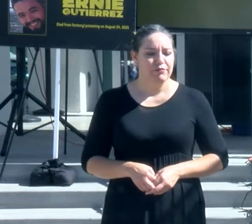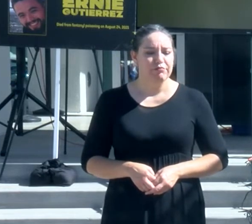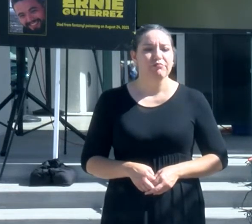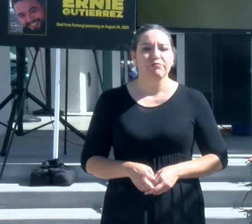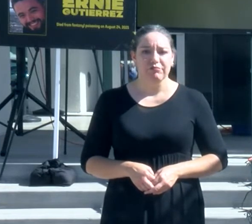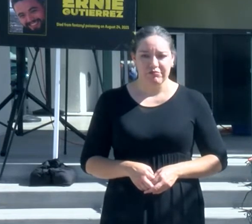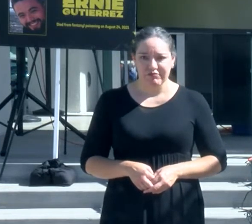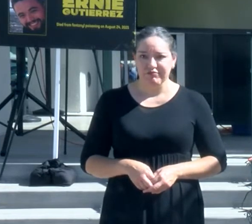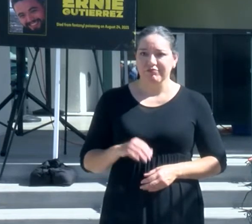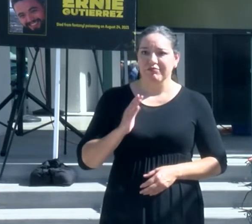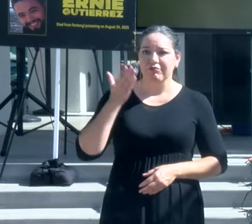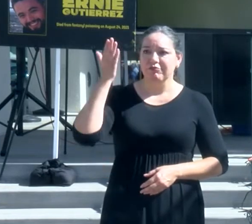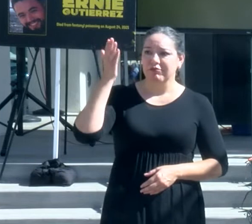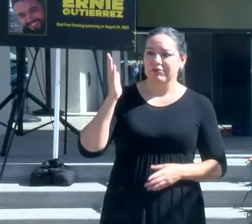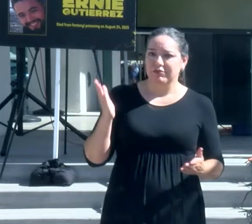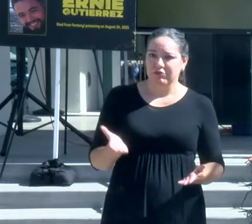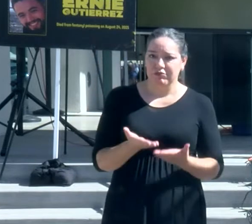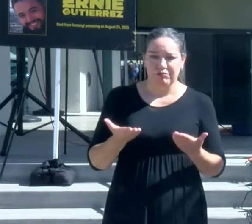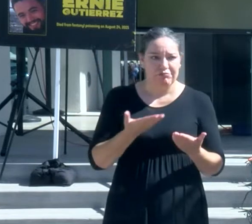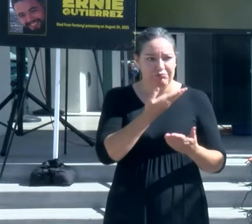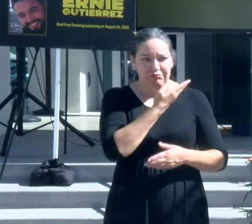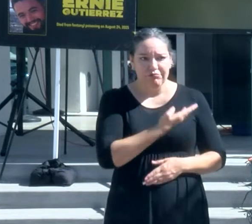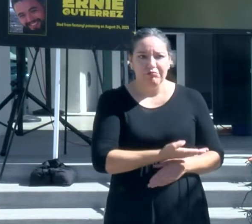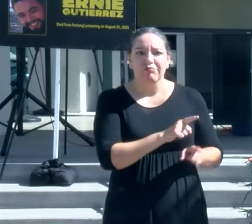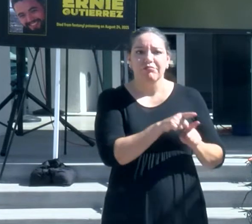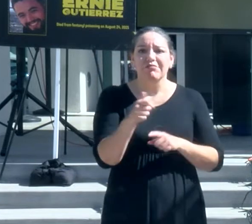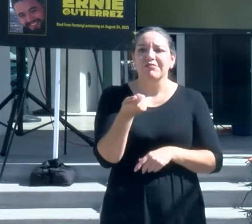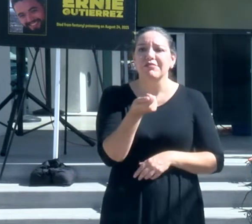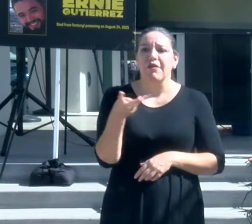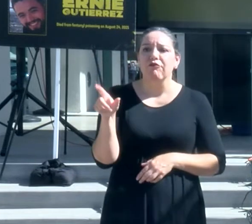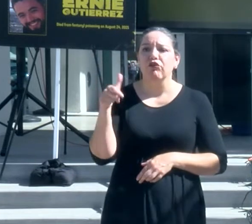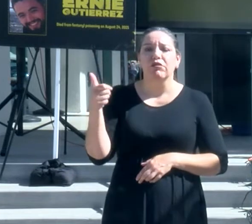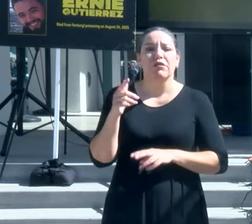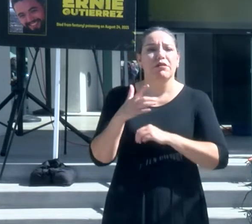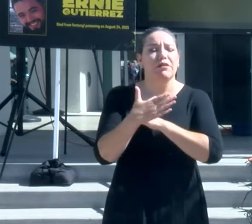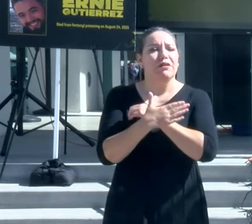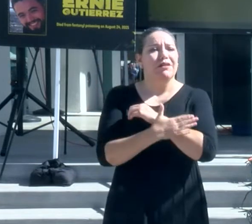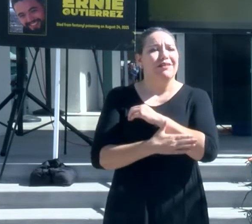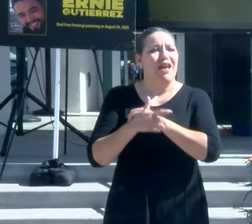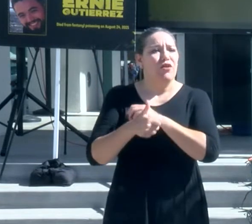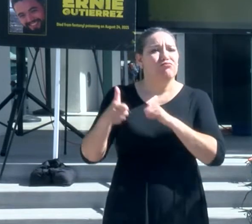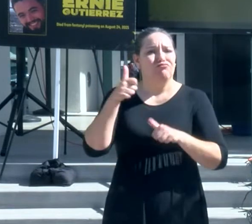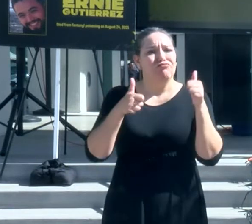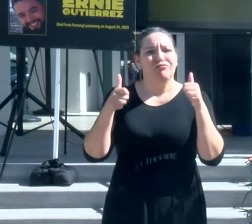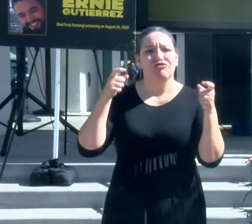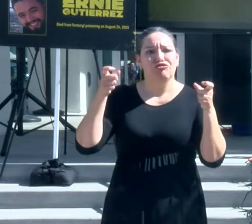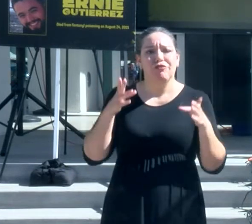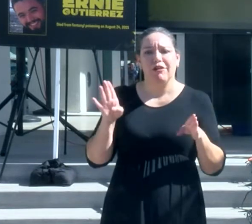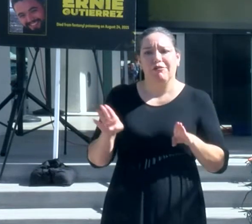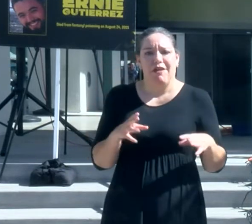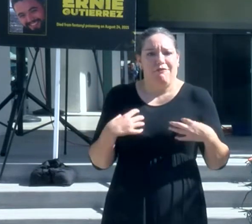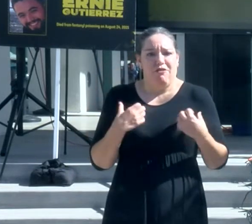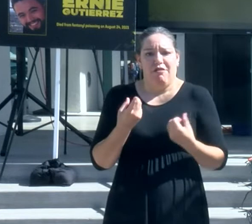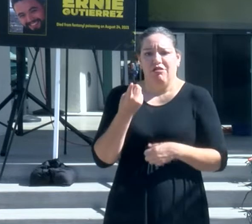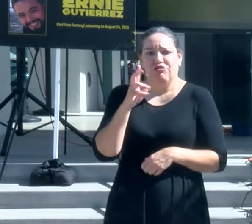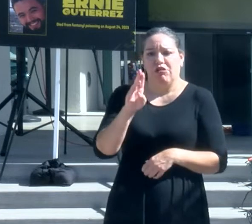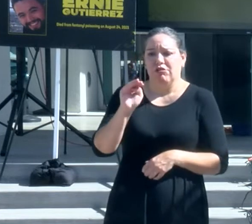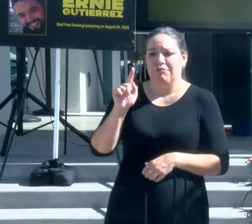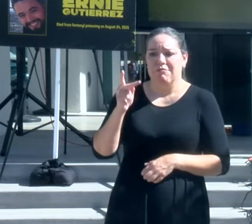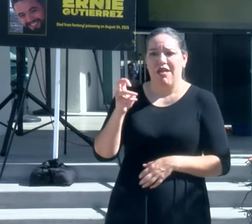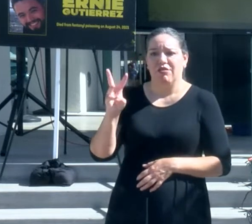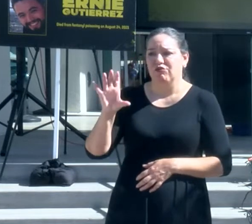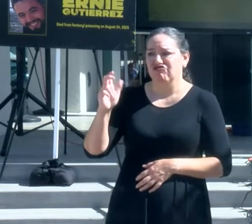that in addition to our speakers here today, we also have several other county department heads. We have Director of Behavioral Health, Dr. Matthew